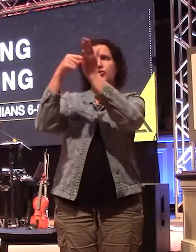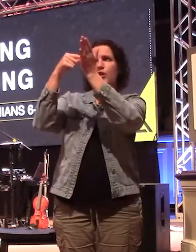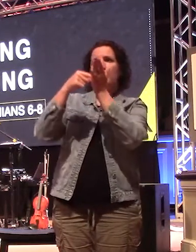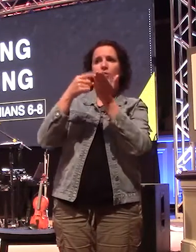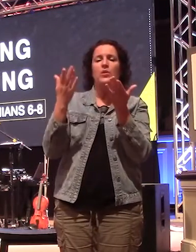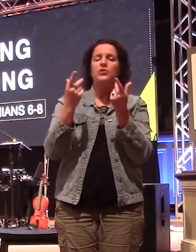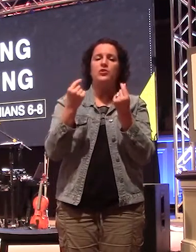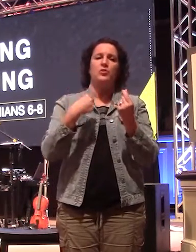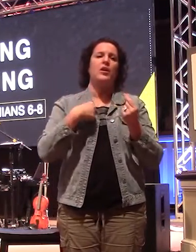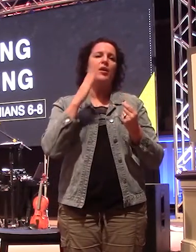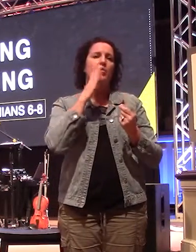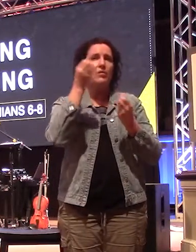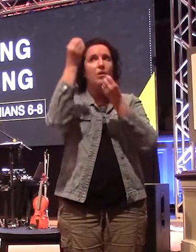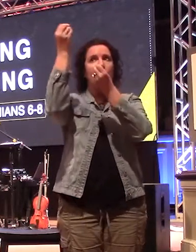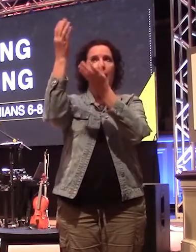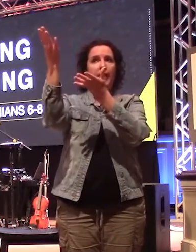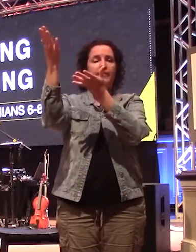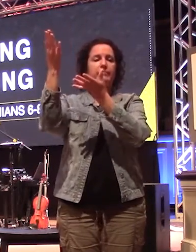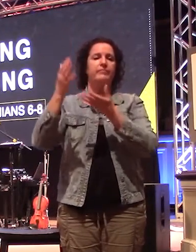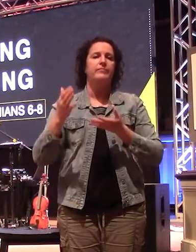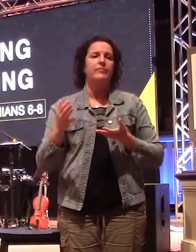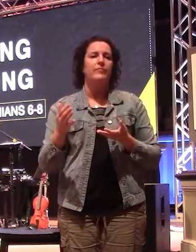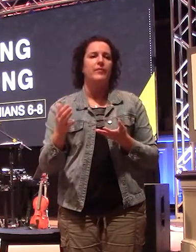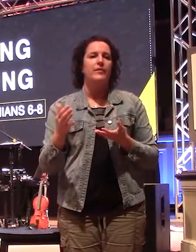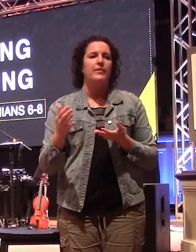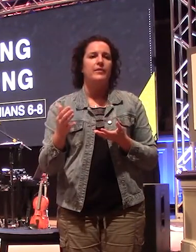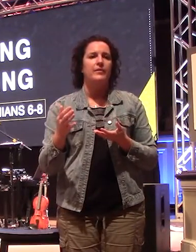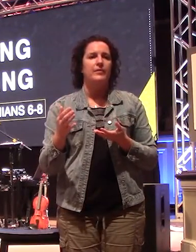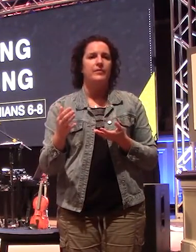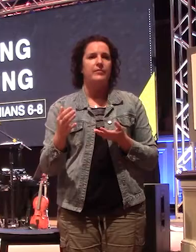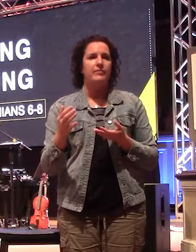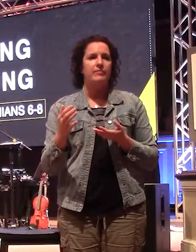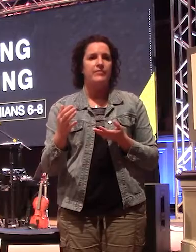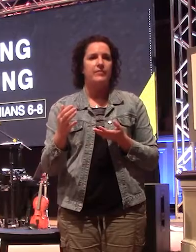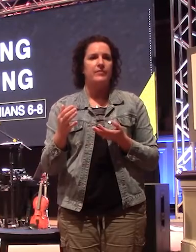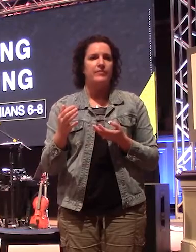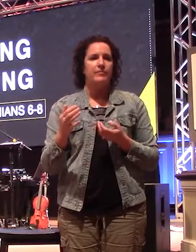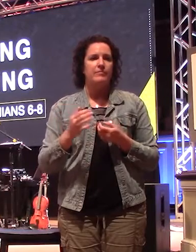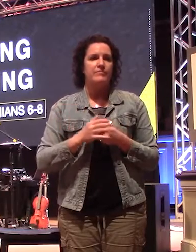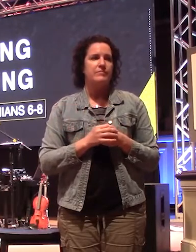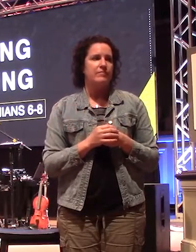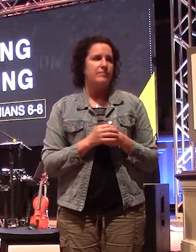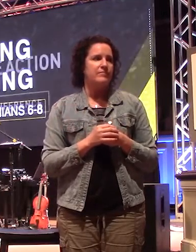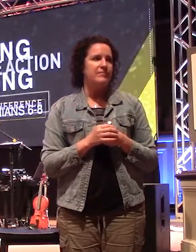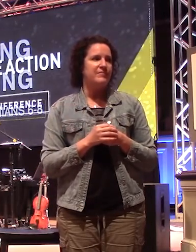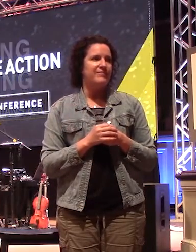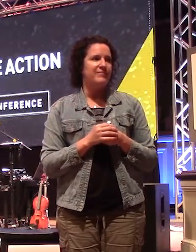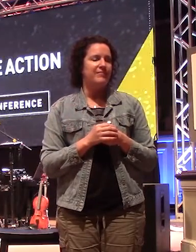You take a moment to realize that. Later we'll come and pray, join his heart, and we'll continue on the service.